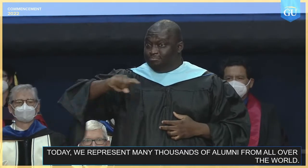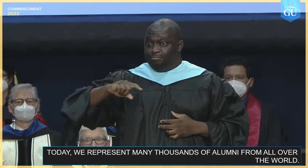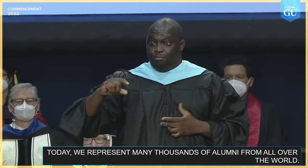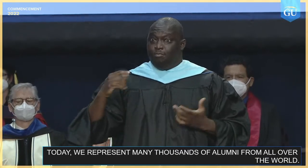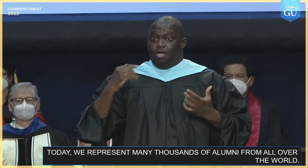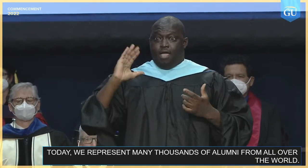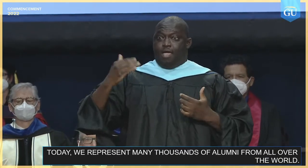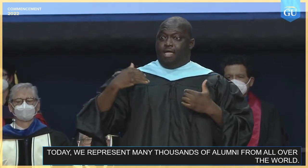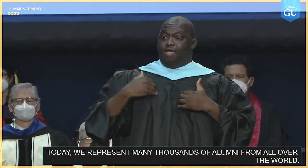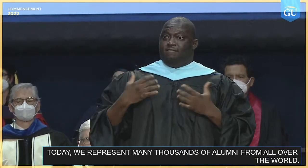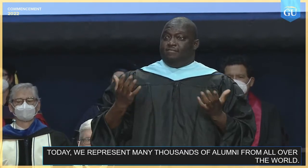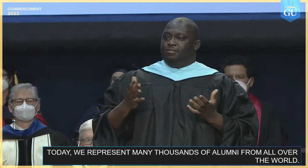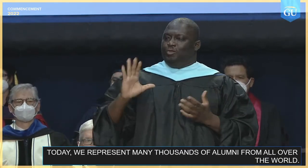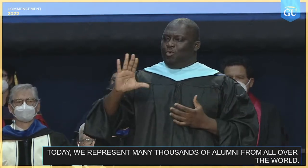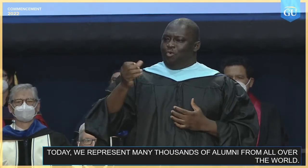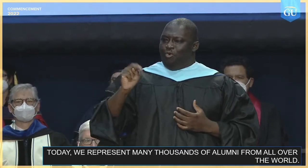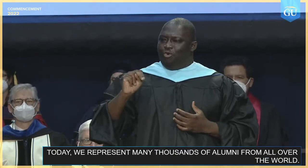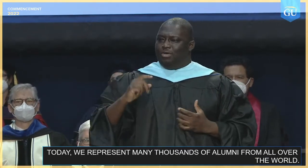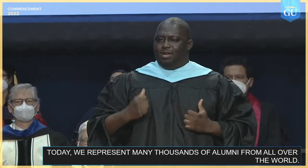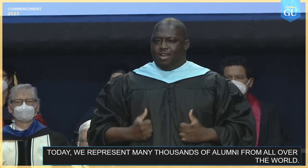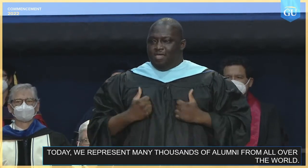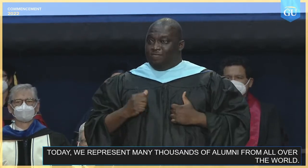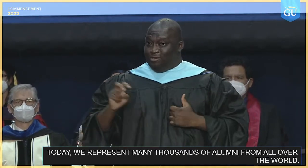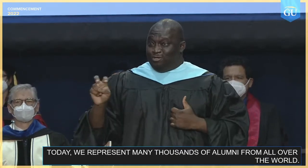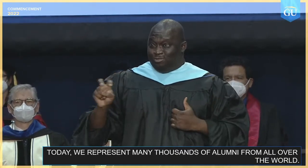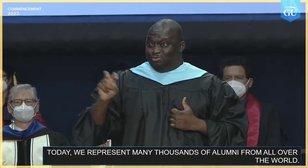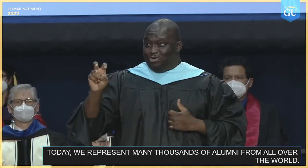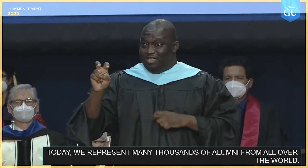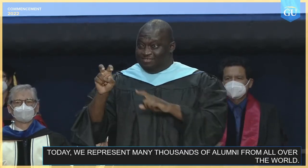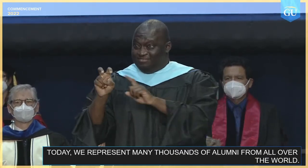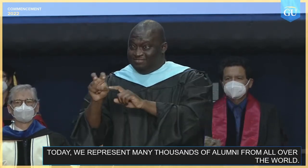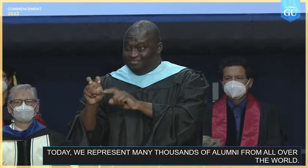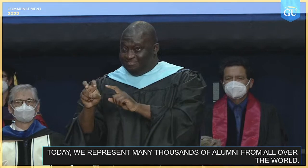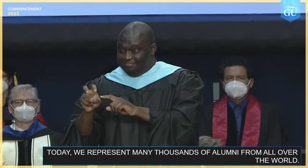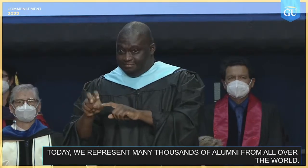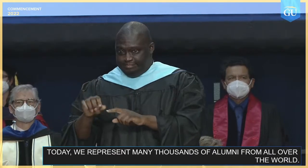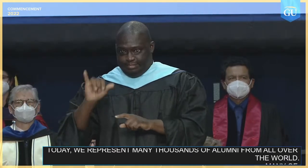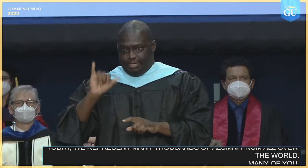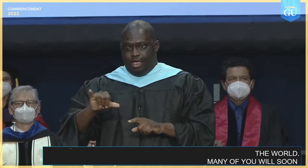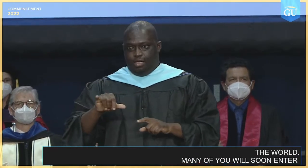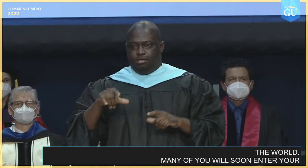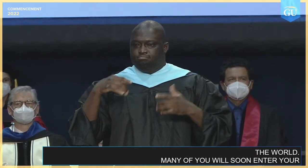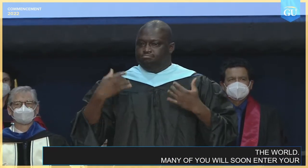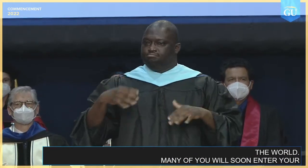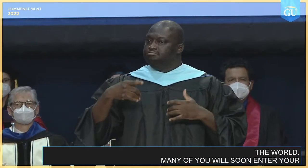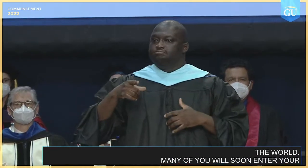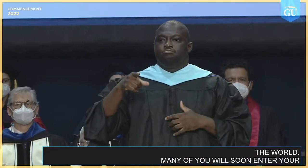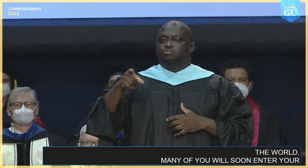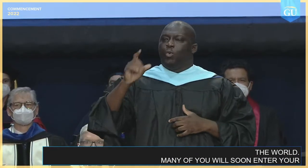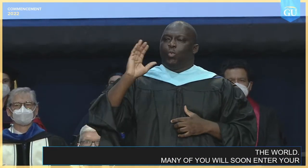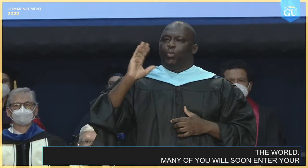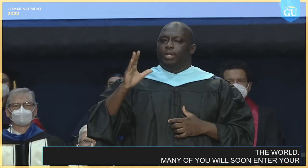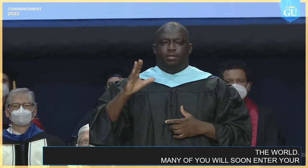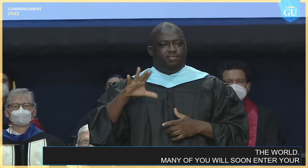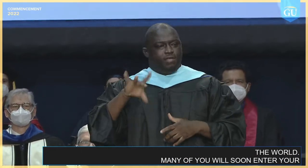Many of you will soon enter your chosen careers, your life's